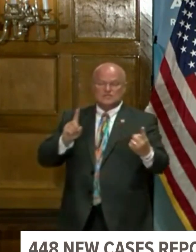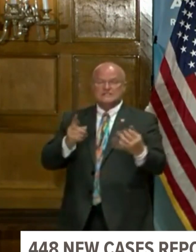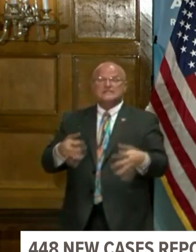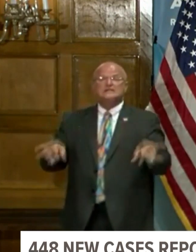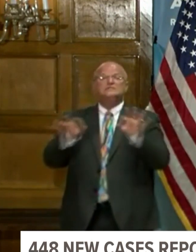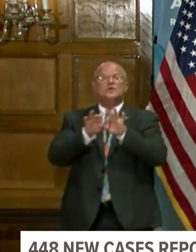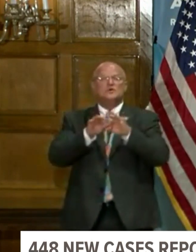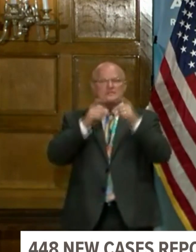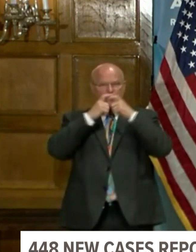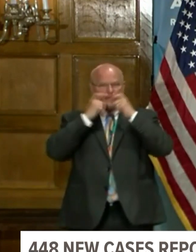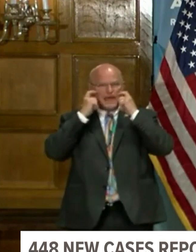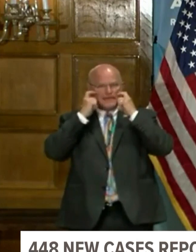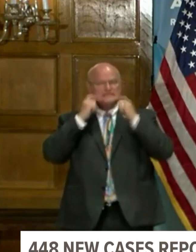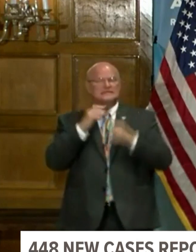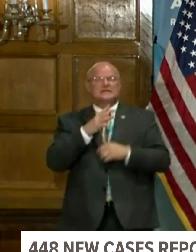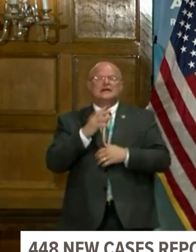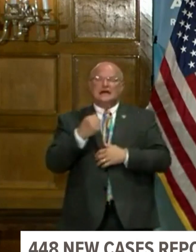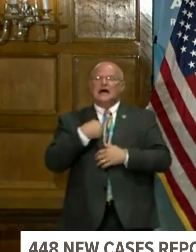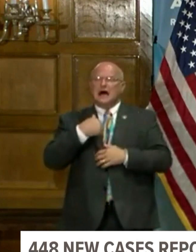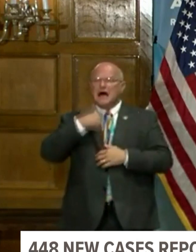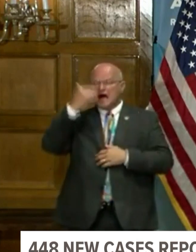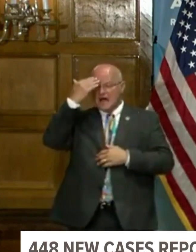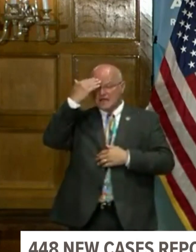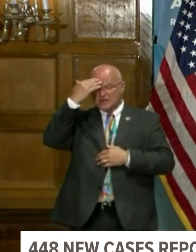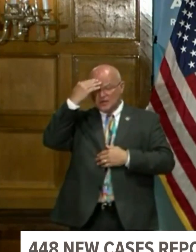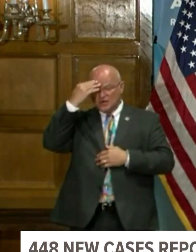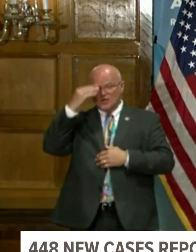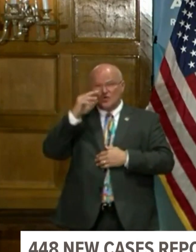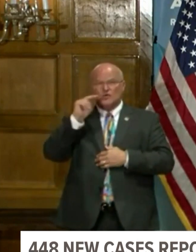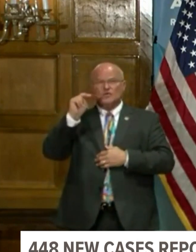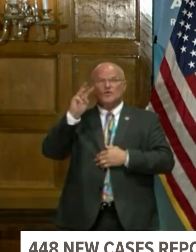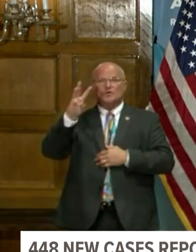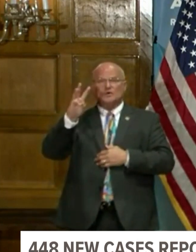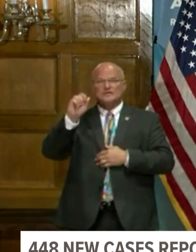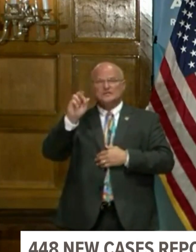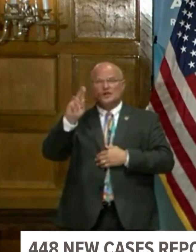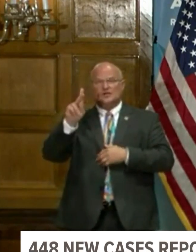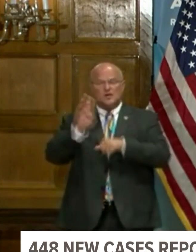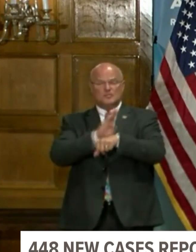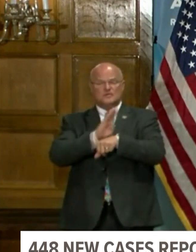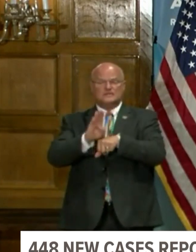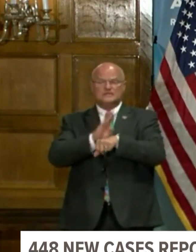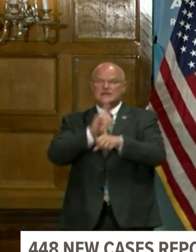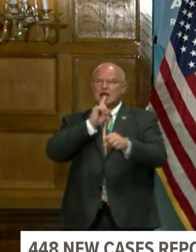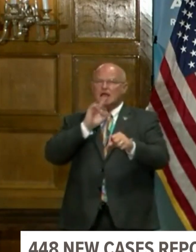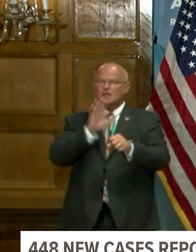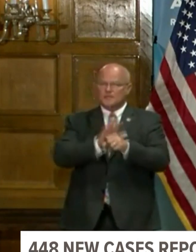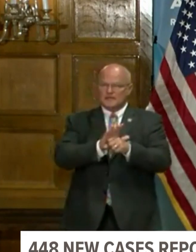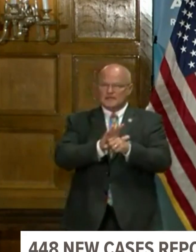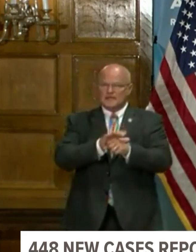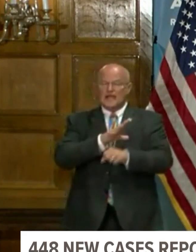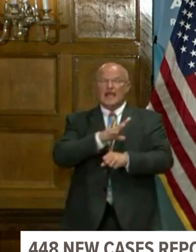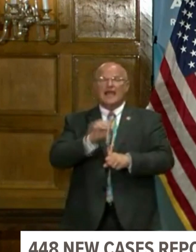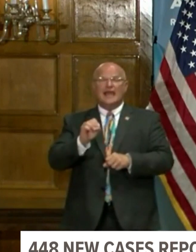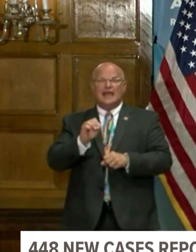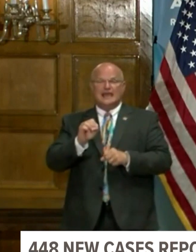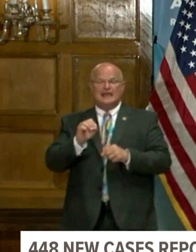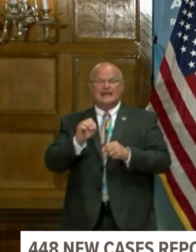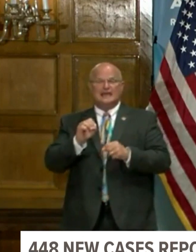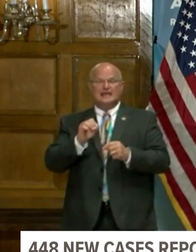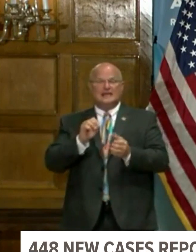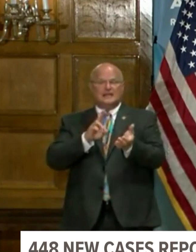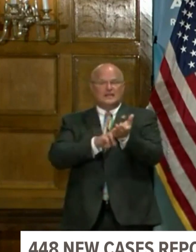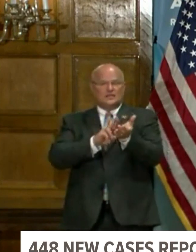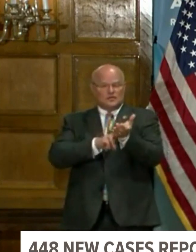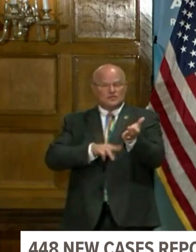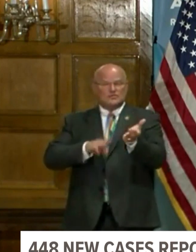wearing a mask. And so I know that they are committed to that, and I know the healthcare workers there that I want to applaud